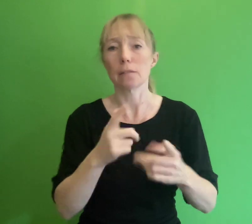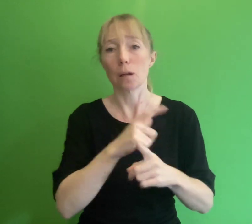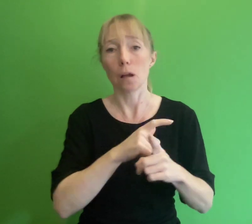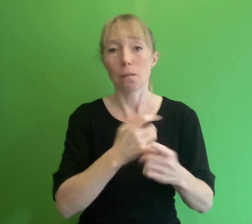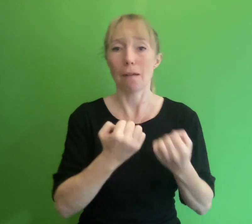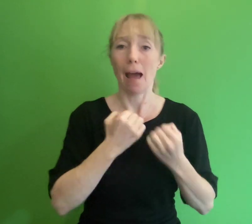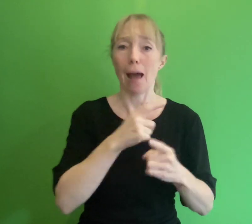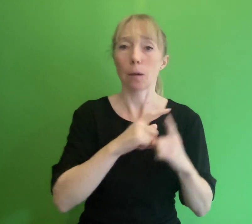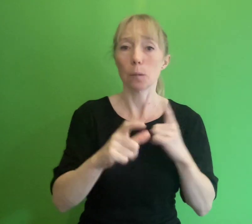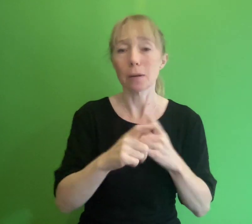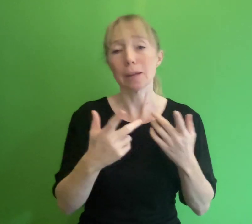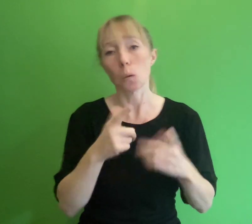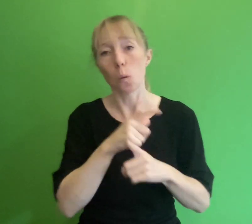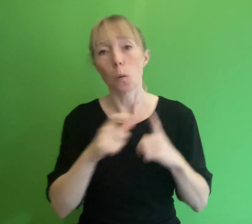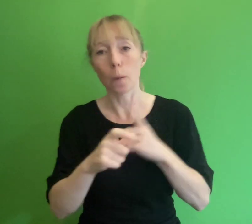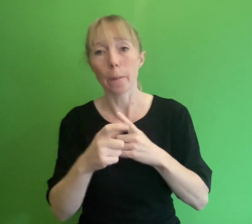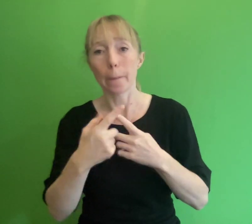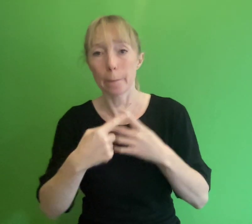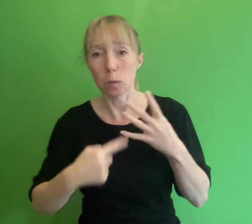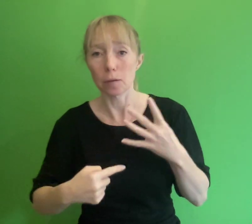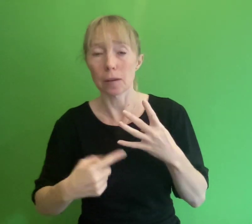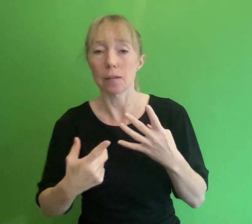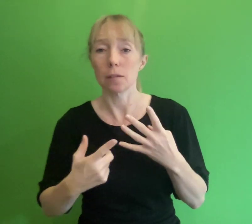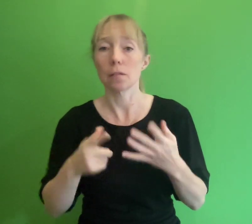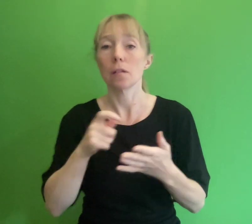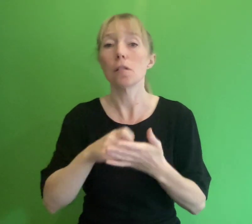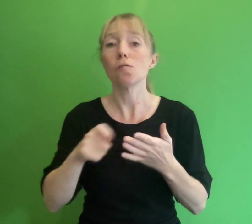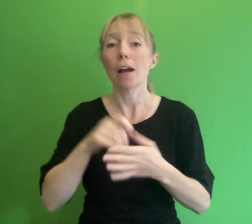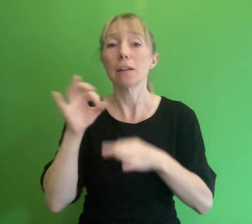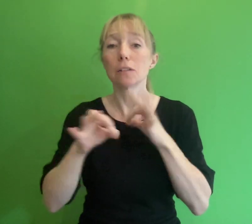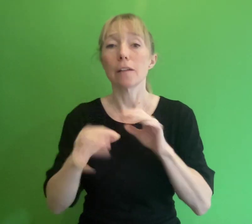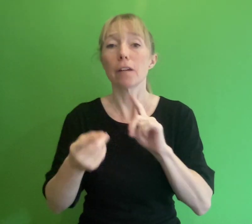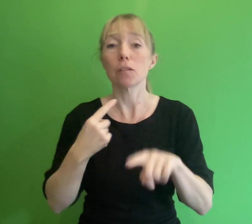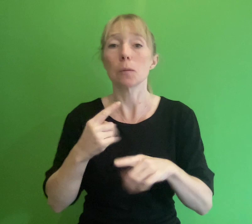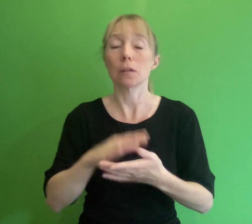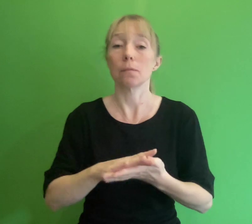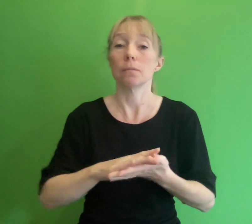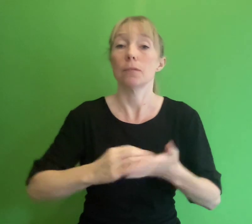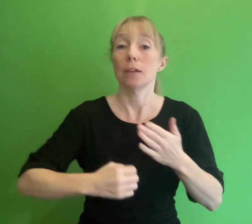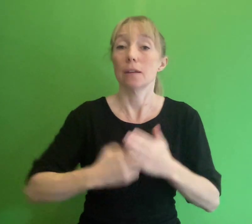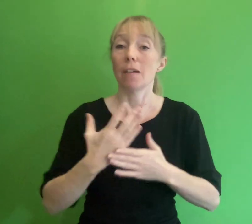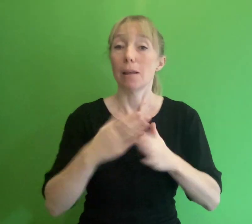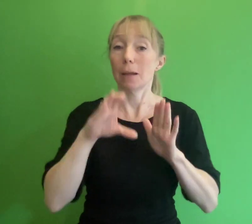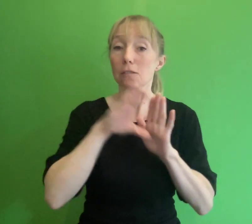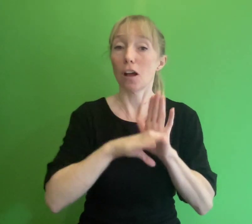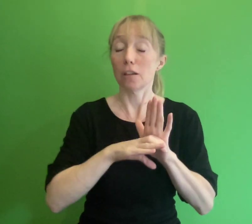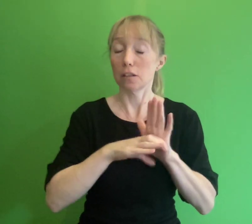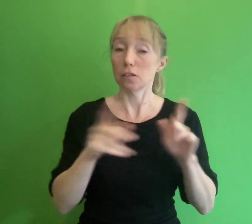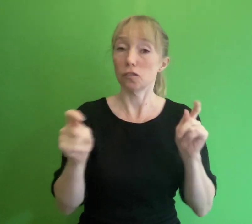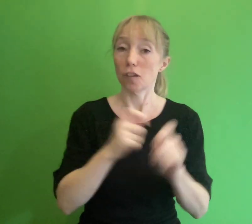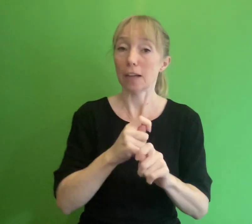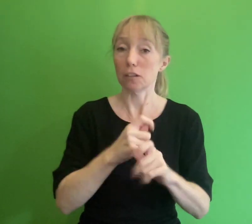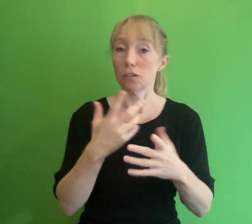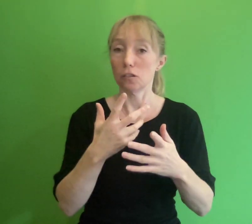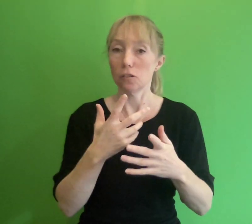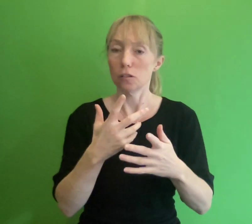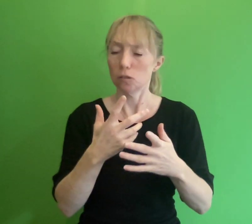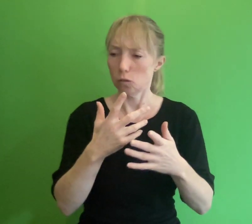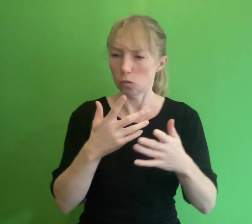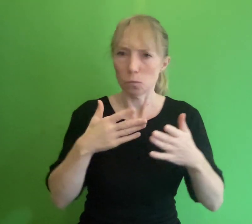Respondent. Developing a charter for change committing to structured investment to dismantle the barriers disabled